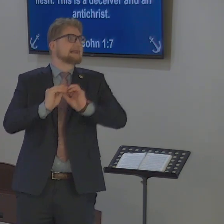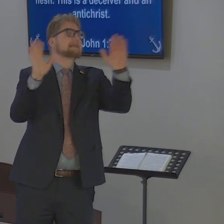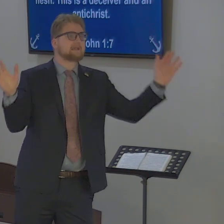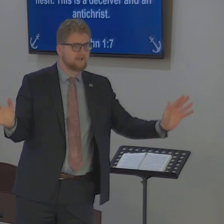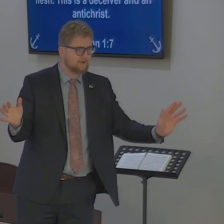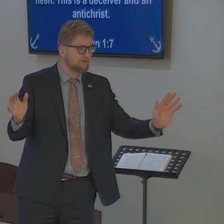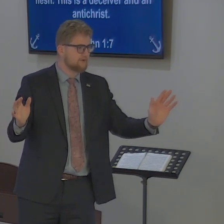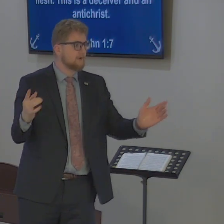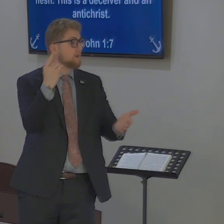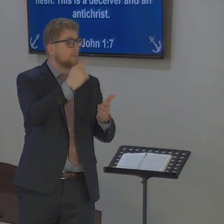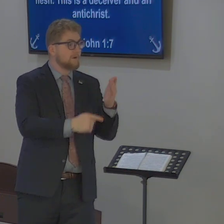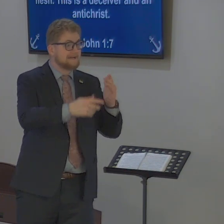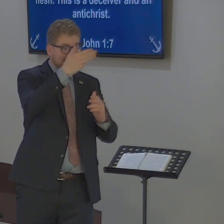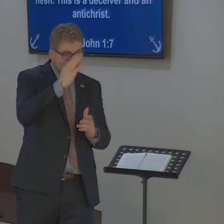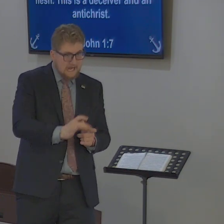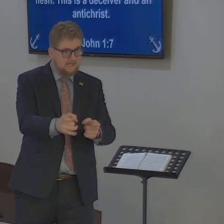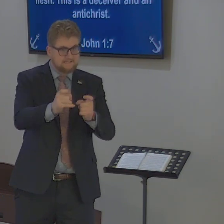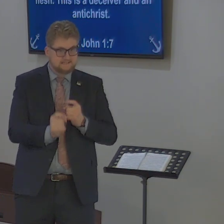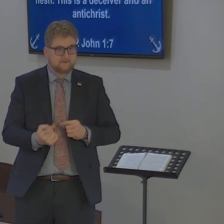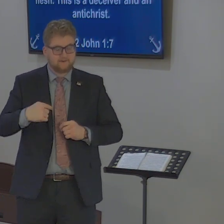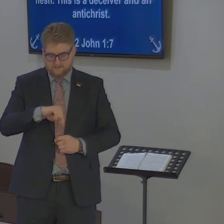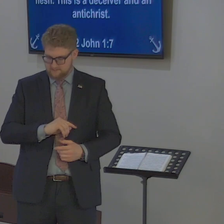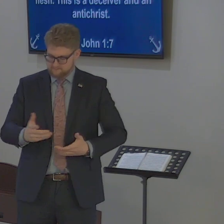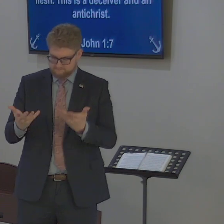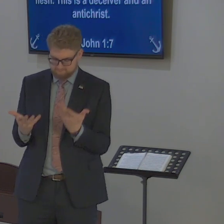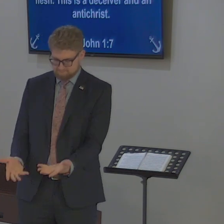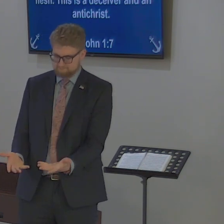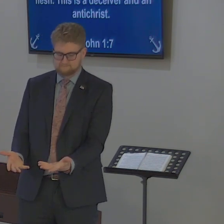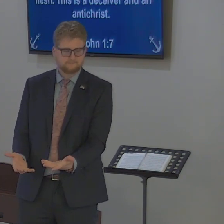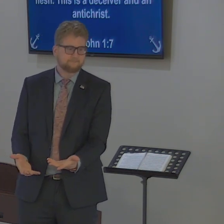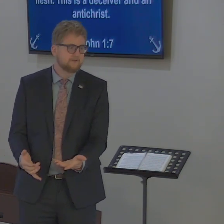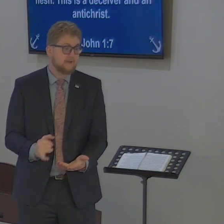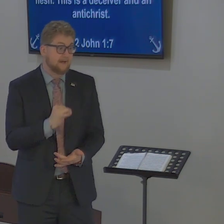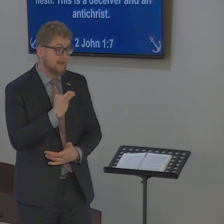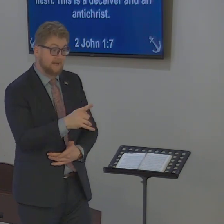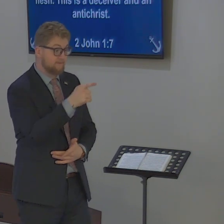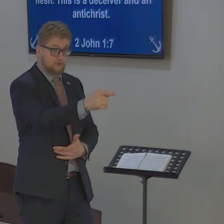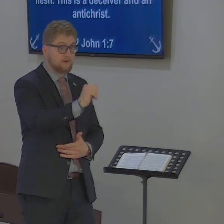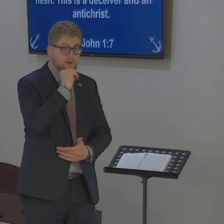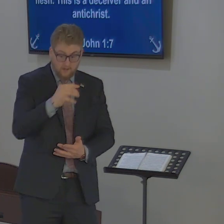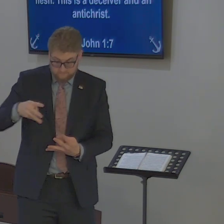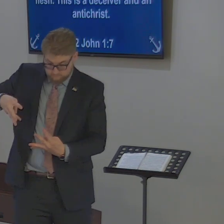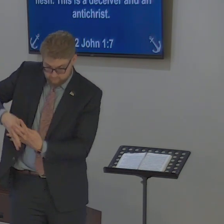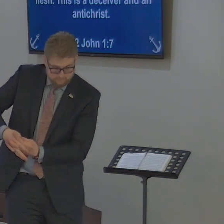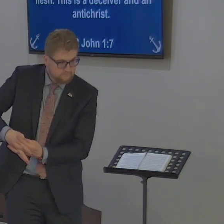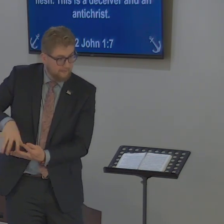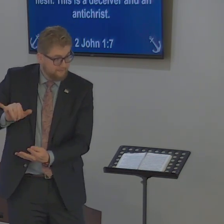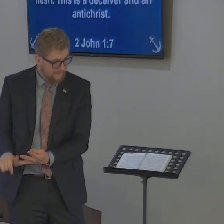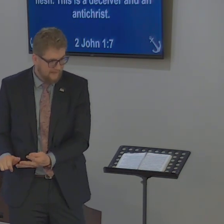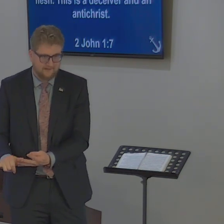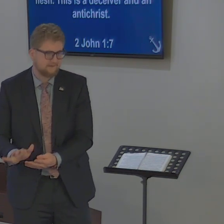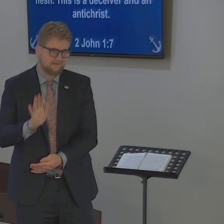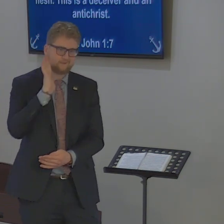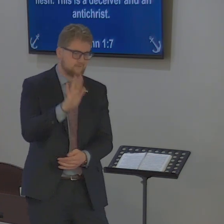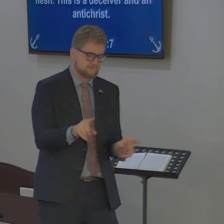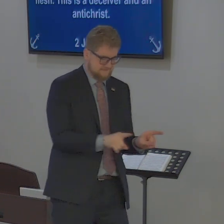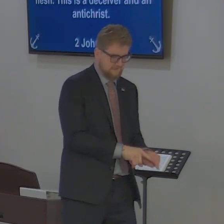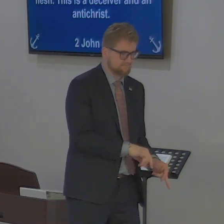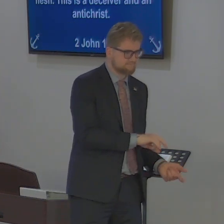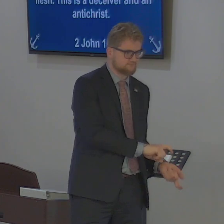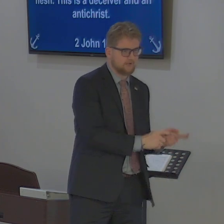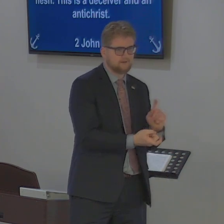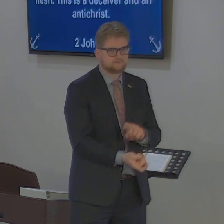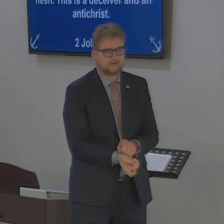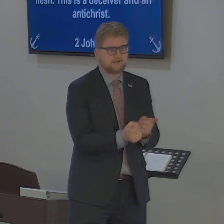to. Listen, folks, if you're not rooted, you're going to be just as changing like the rest of them. Matter of fact, Ephesians tells us that's the purpose